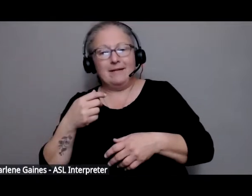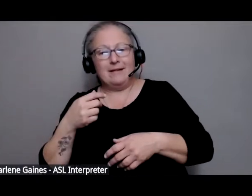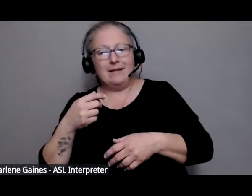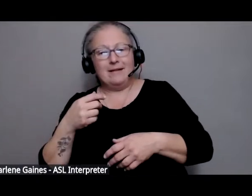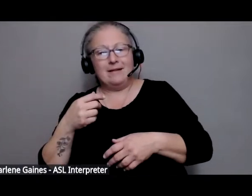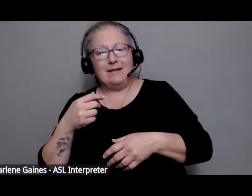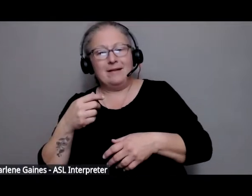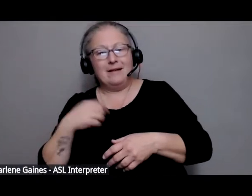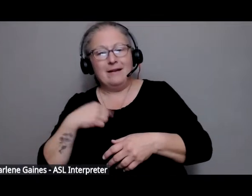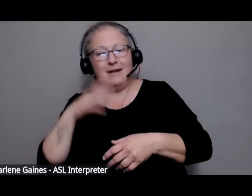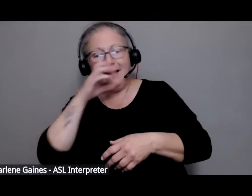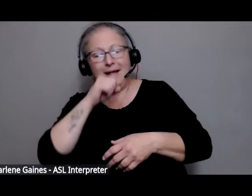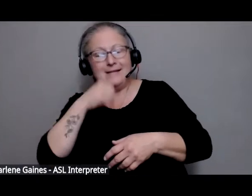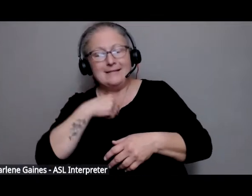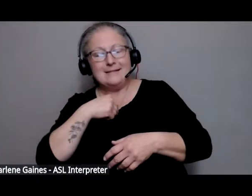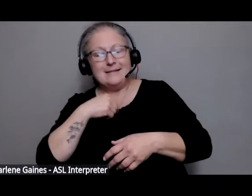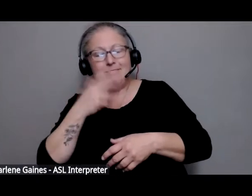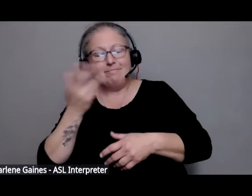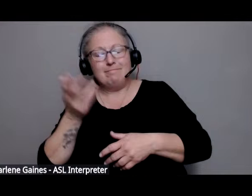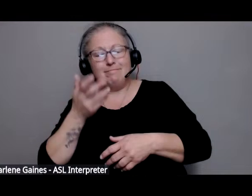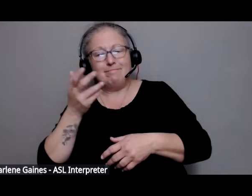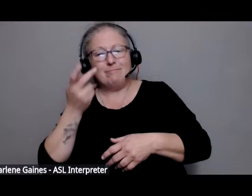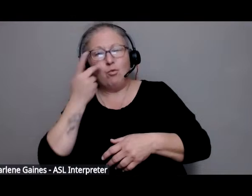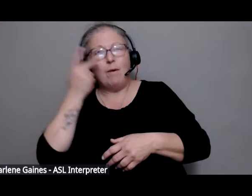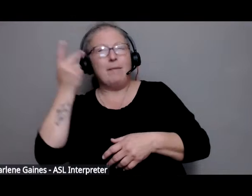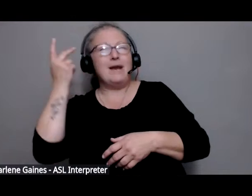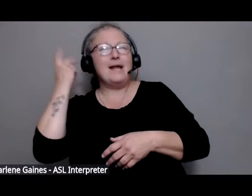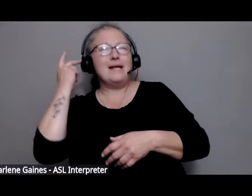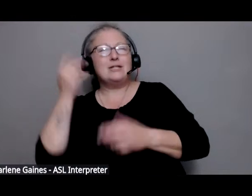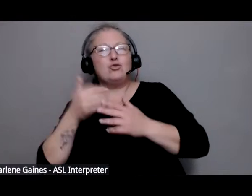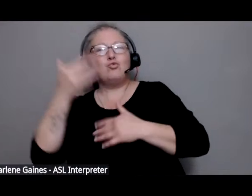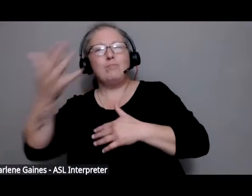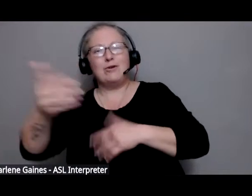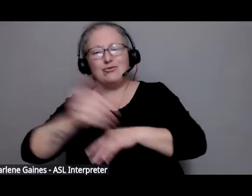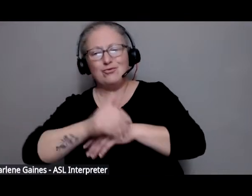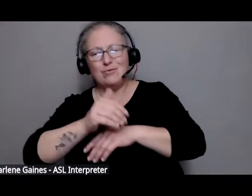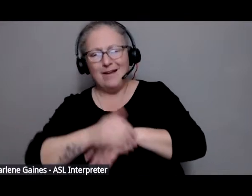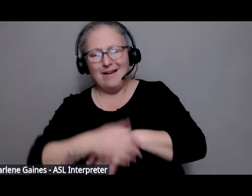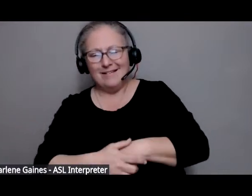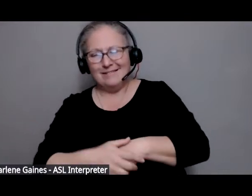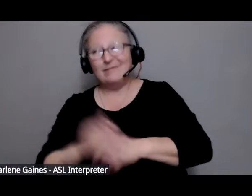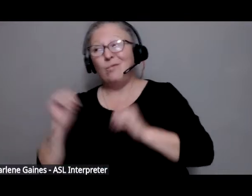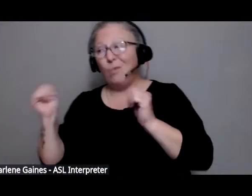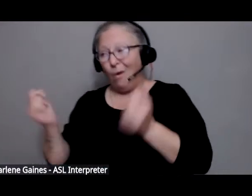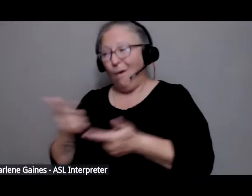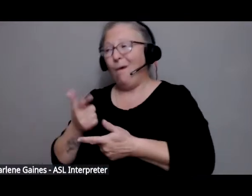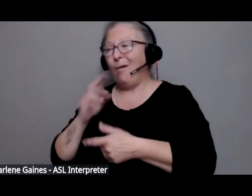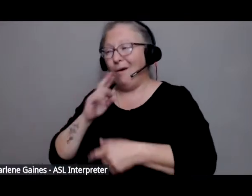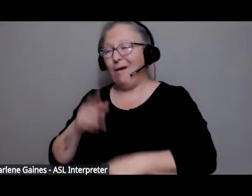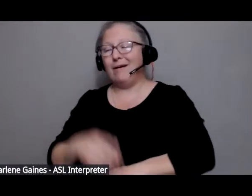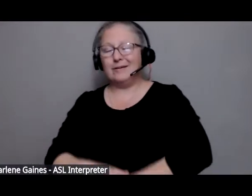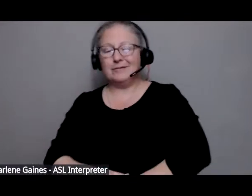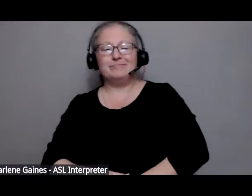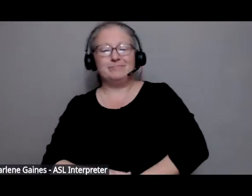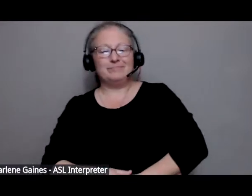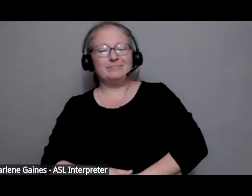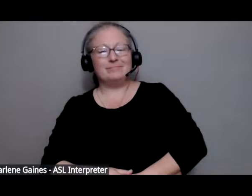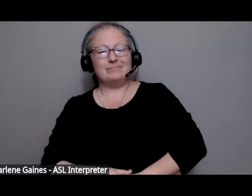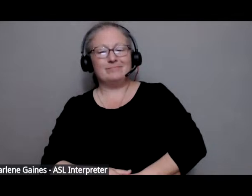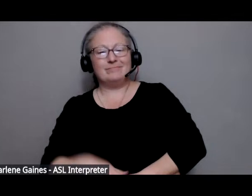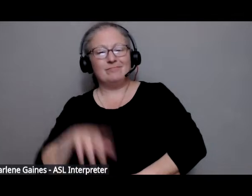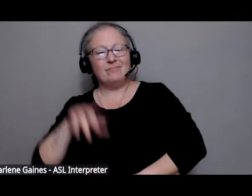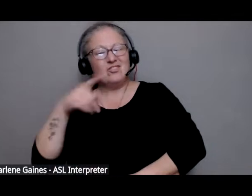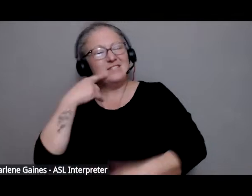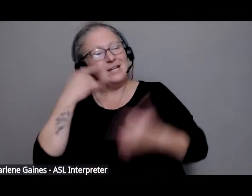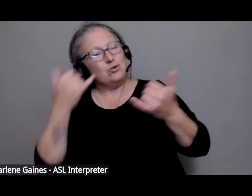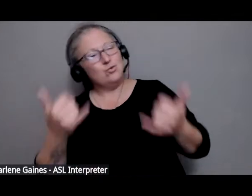I guess I'm just reminiscing a little too much tonight. I think we all are. Well, we're gonna. You just say that